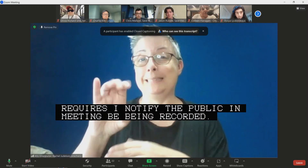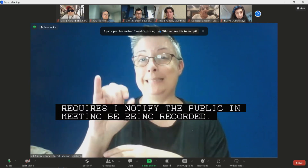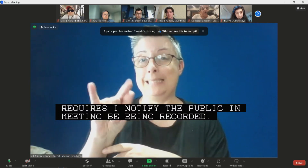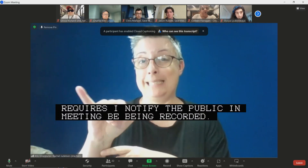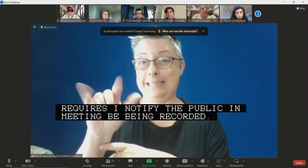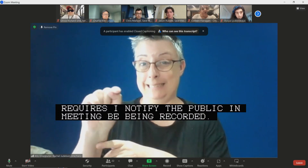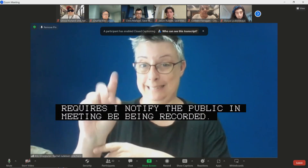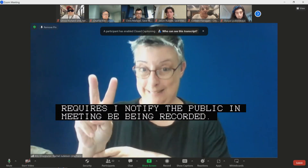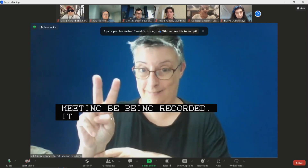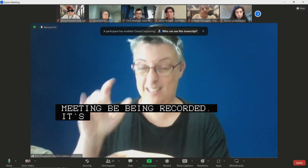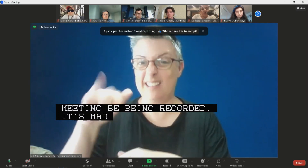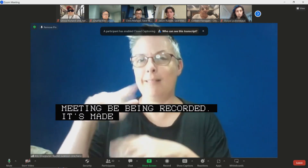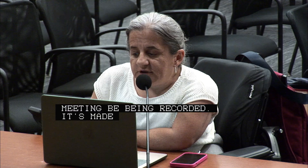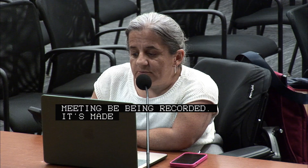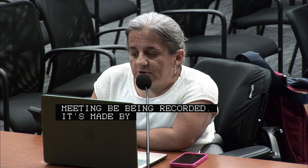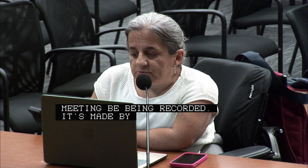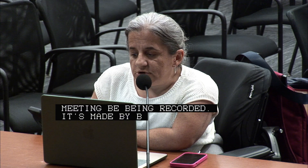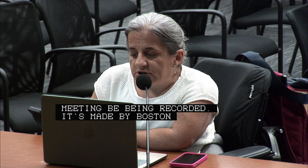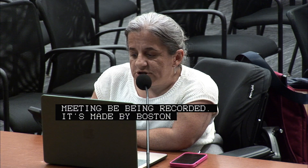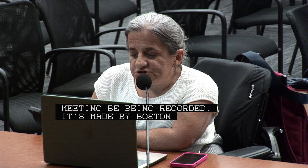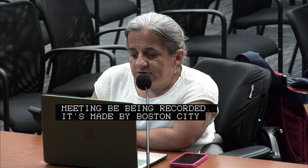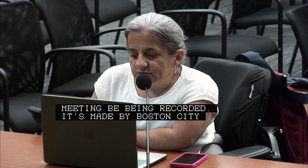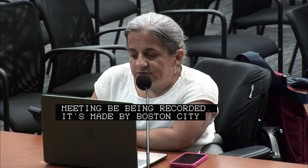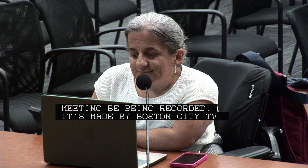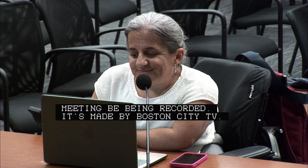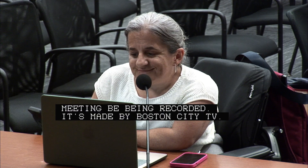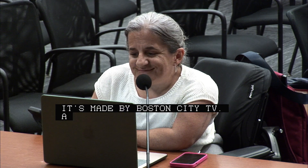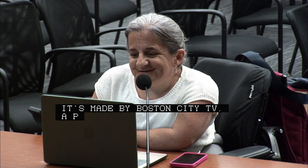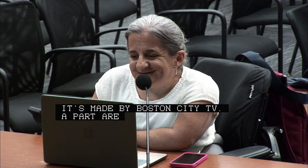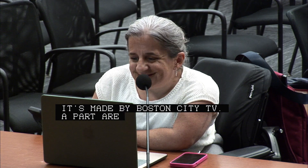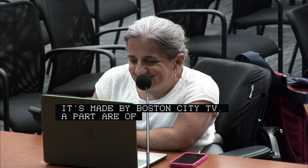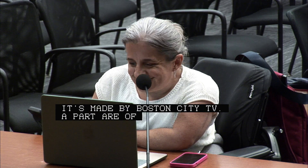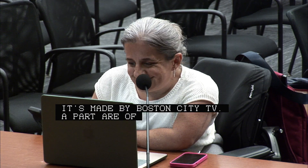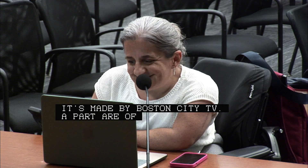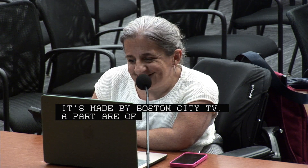the City of Boston Office of Cable Communications. Recording in progress.